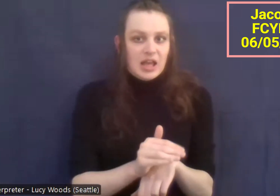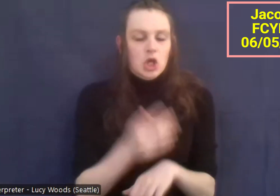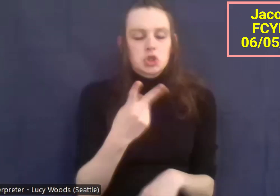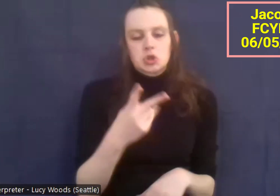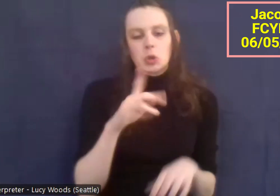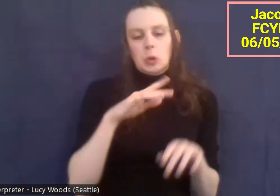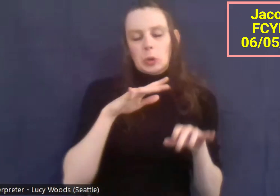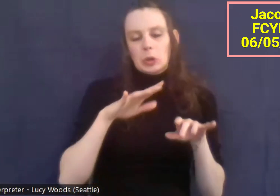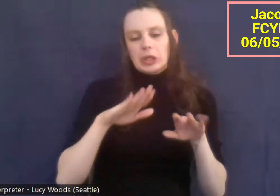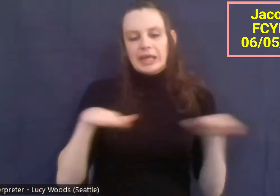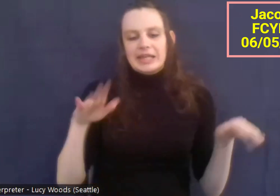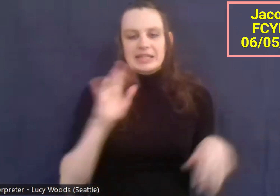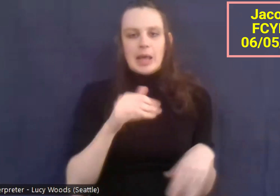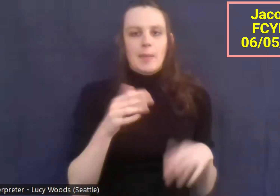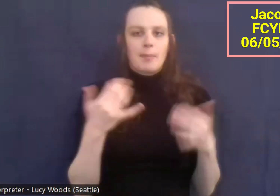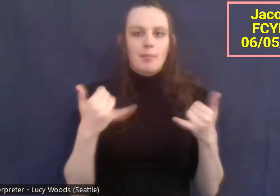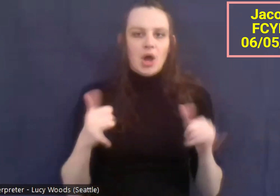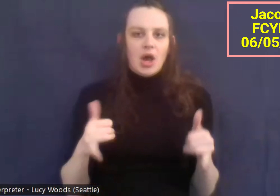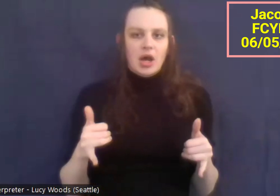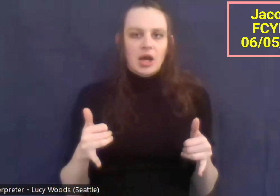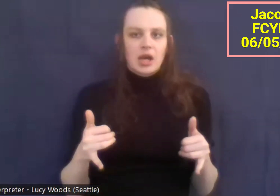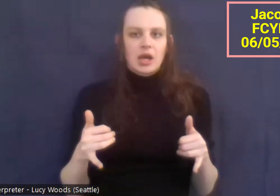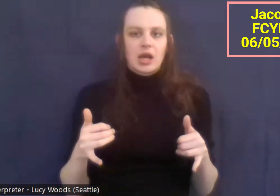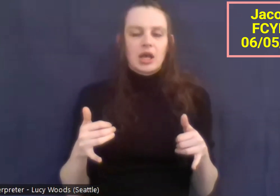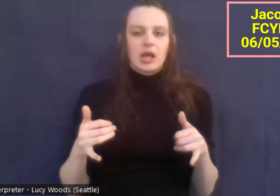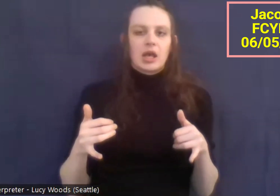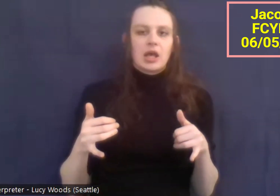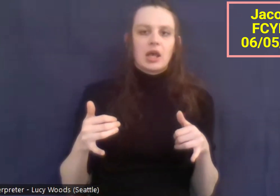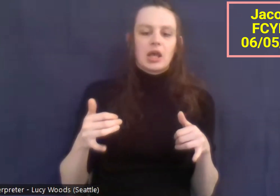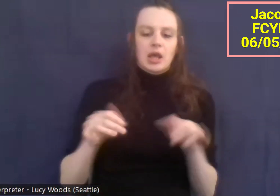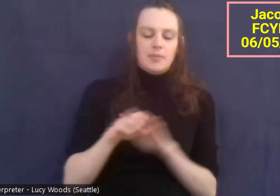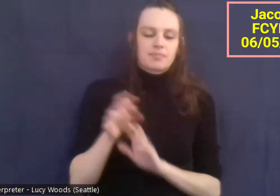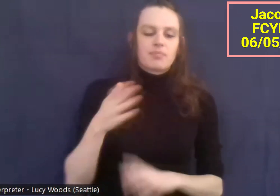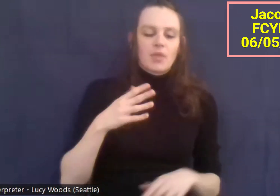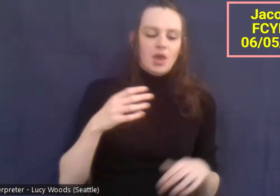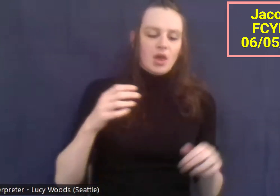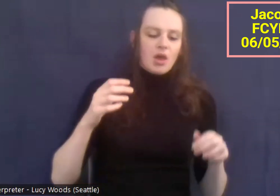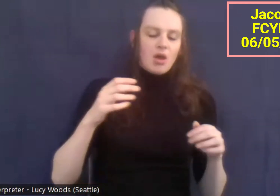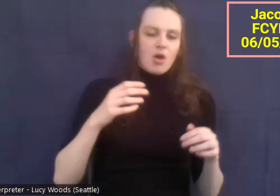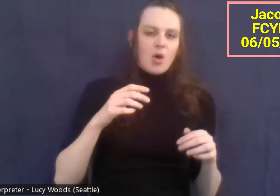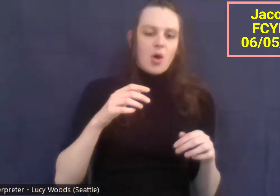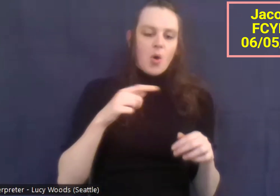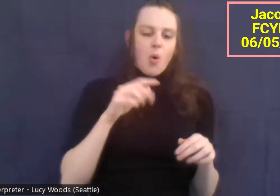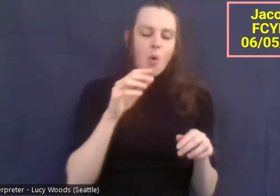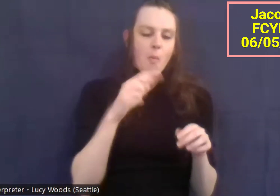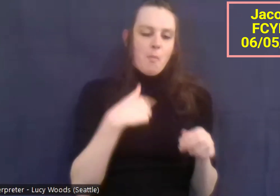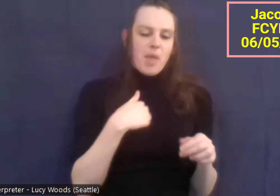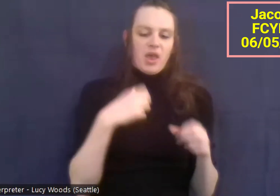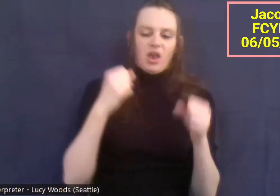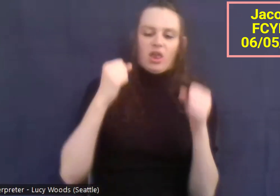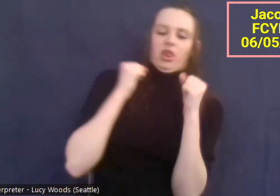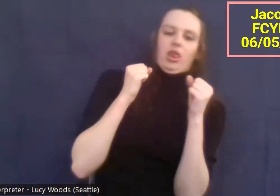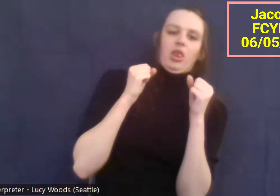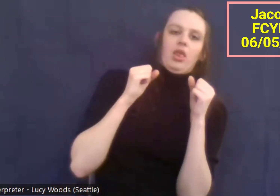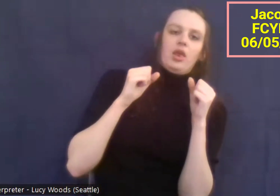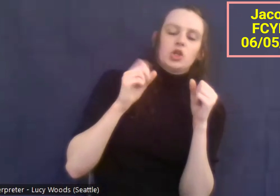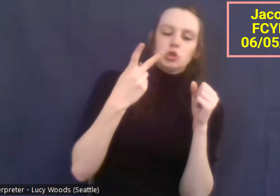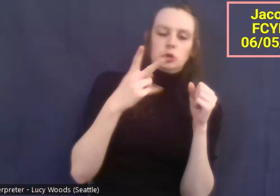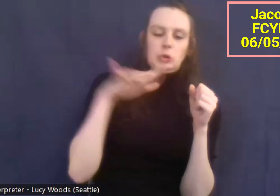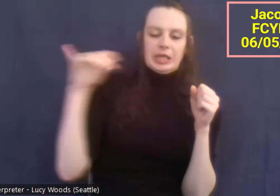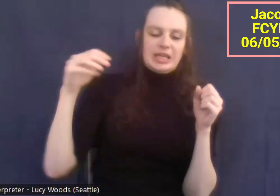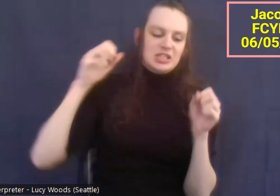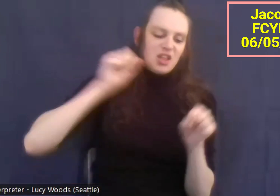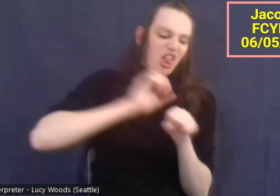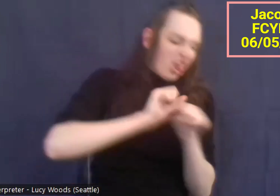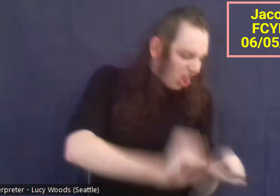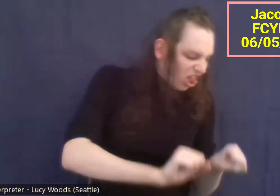party holding me down on a couch while my little brother jumped on the back of my head like a trampoline. Um, I woke up the next morning and I was